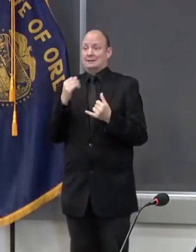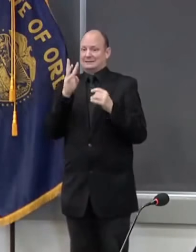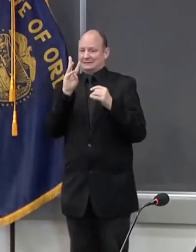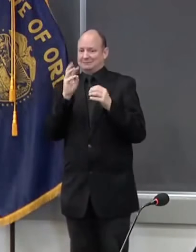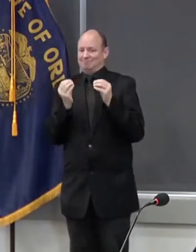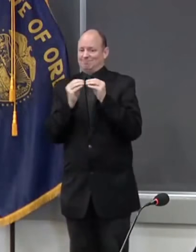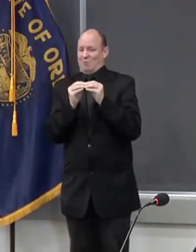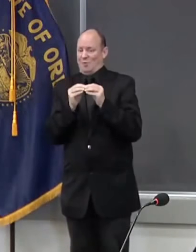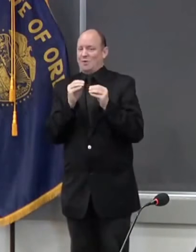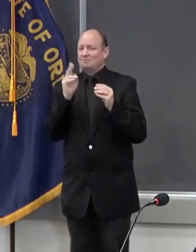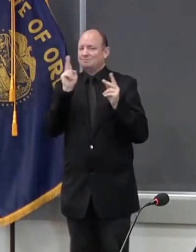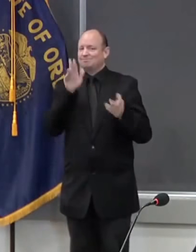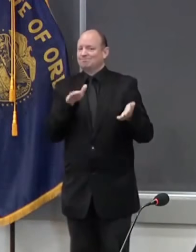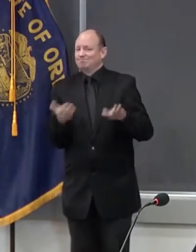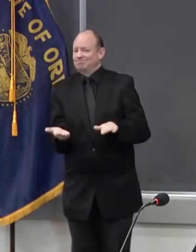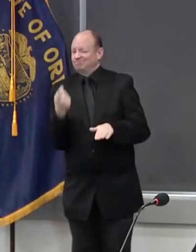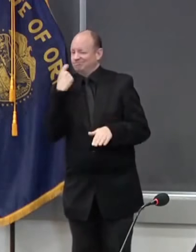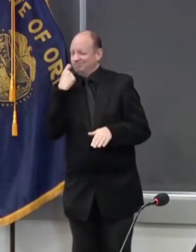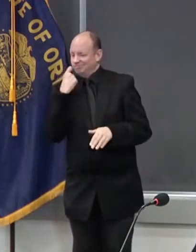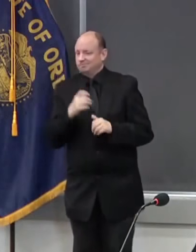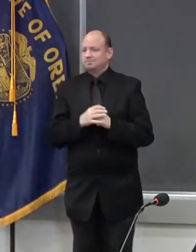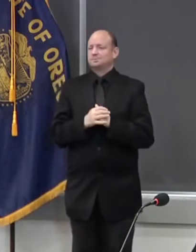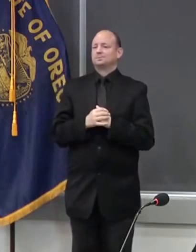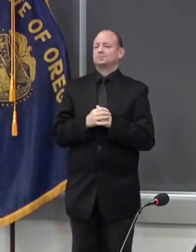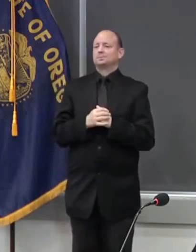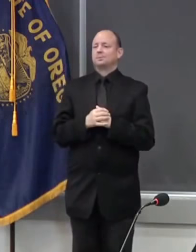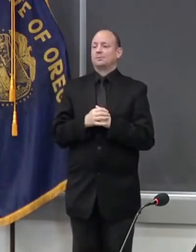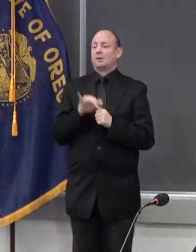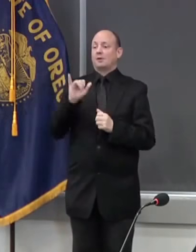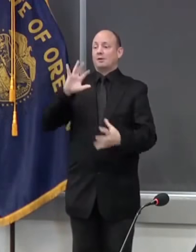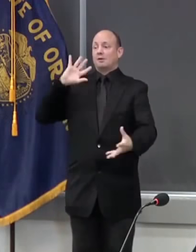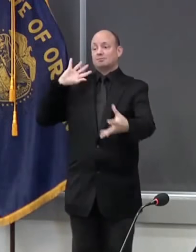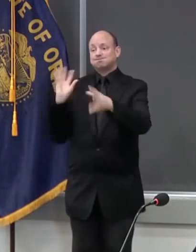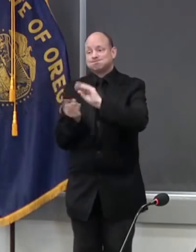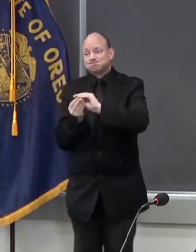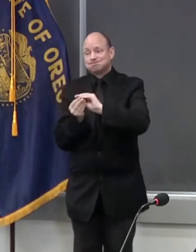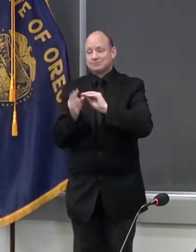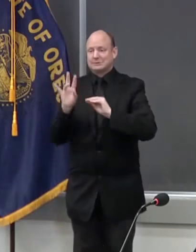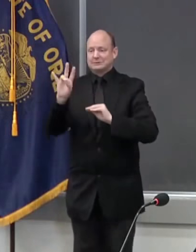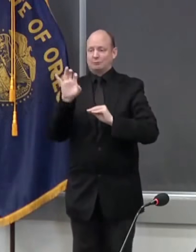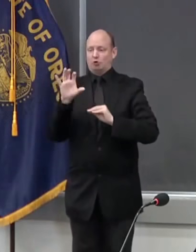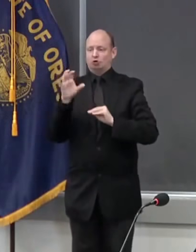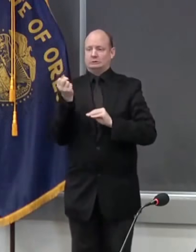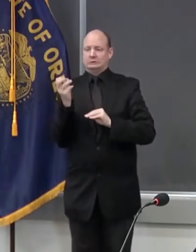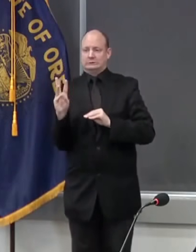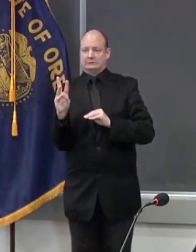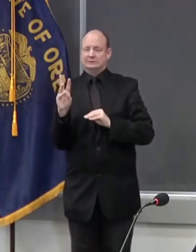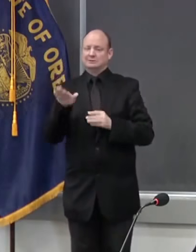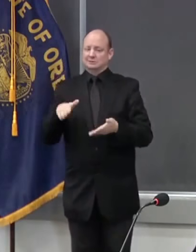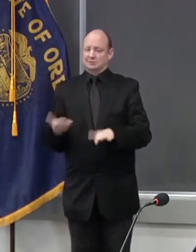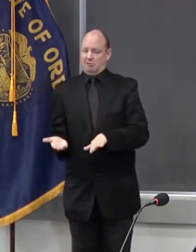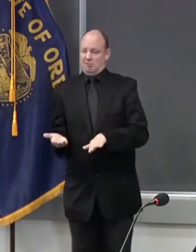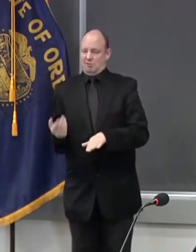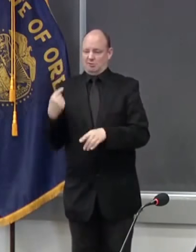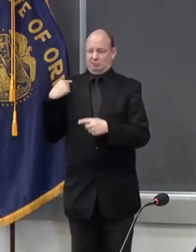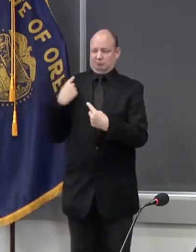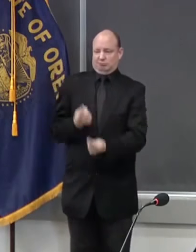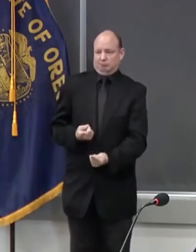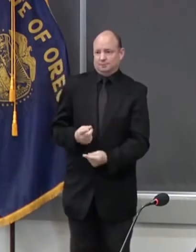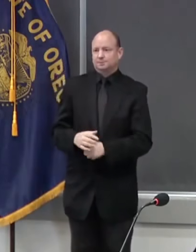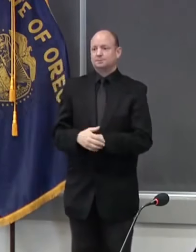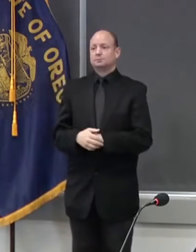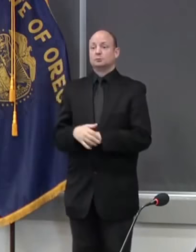due to COVID-19. That brings our death toll to 716. Today's numbers